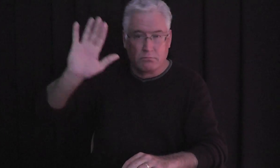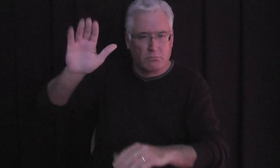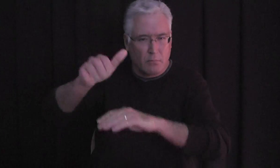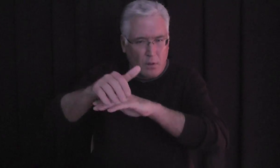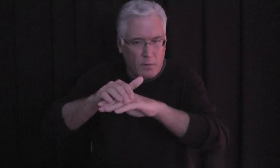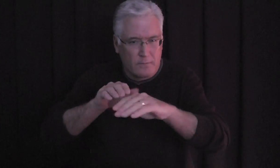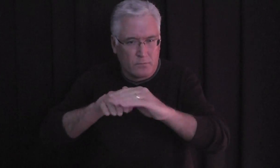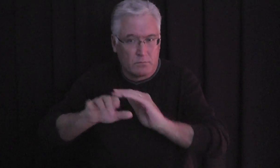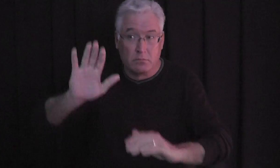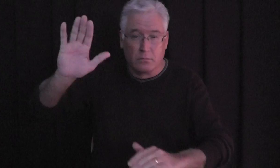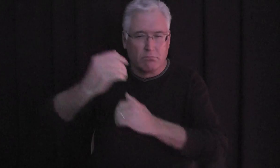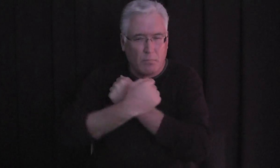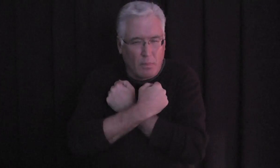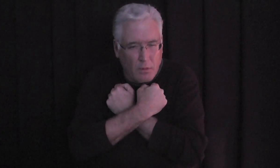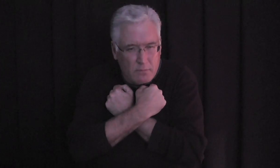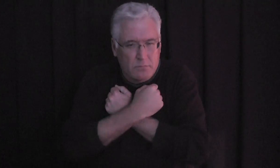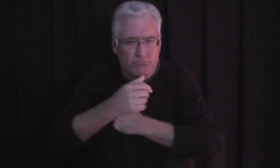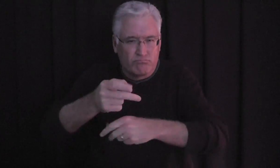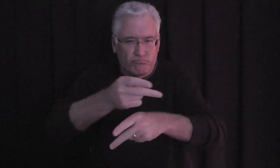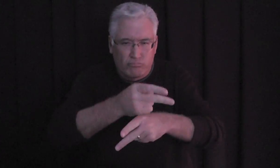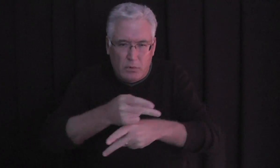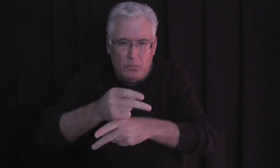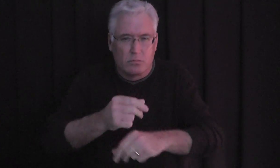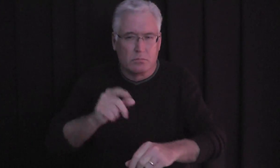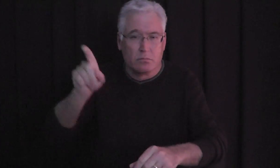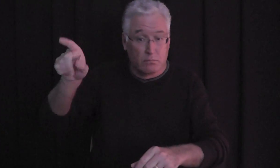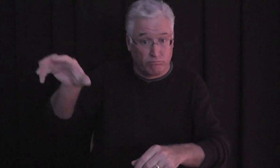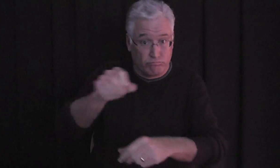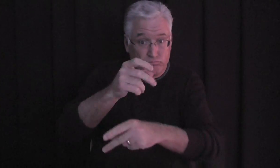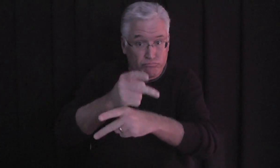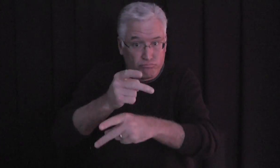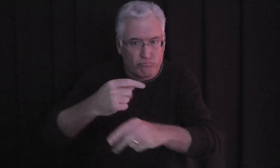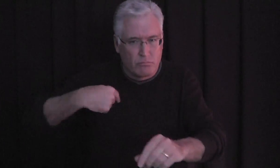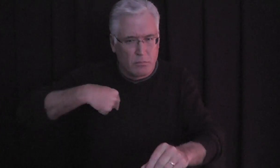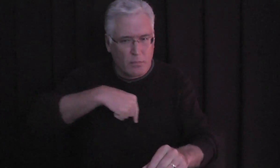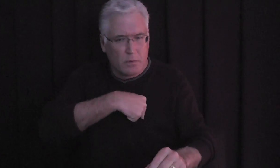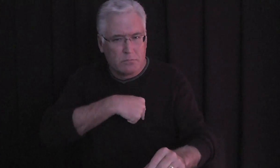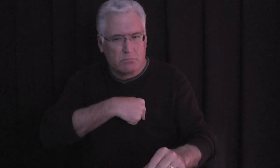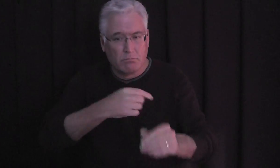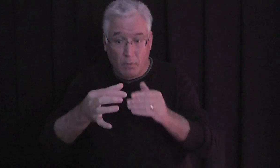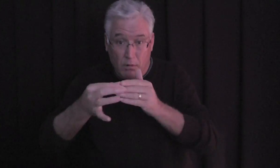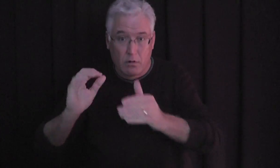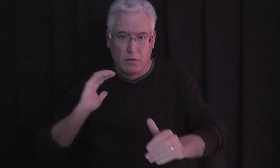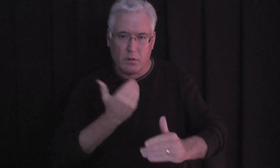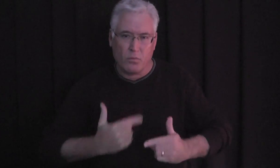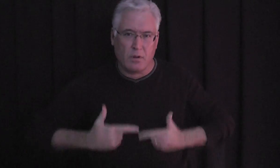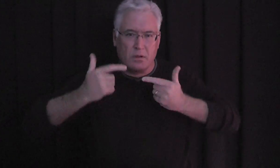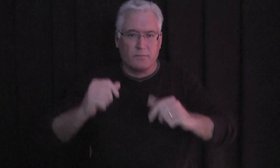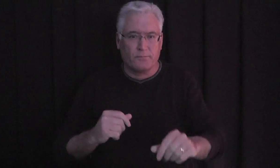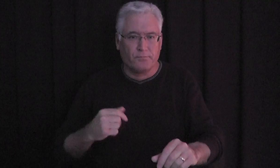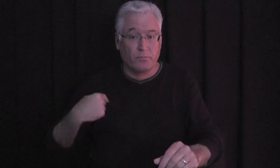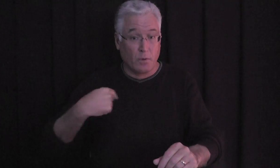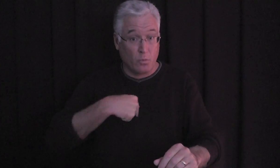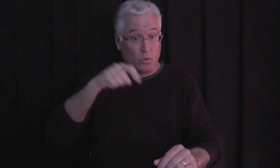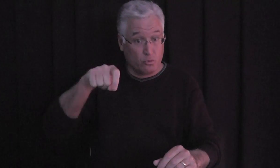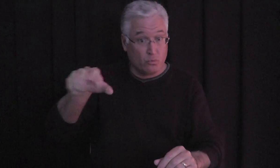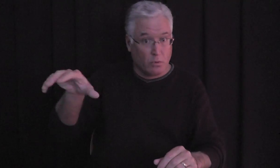and His grace and His comfort to us and His loving kindness. He takes care of us and He leads us through our